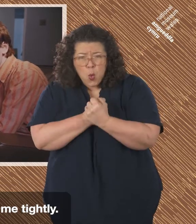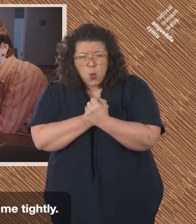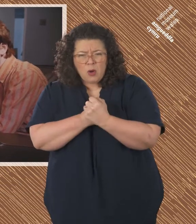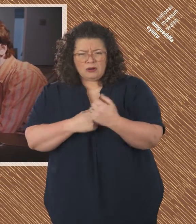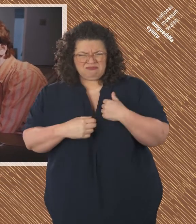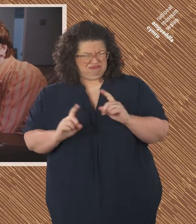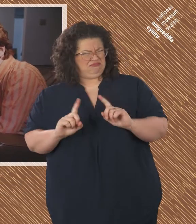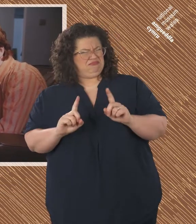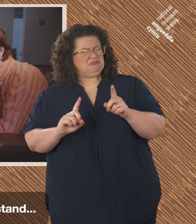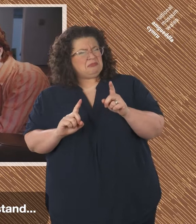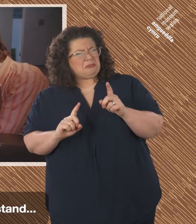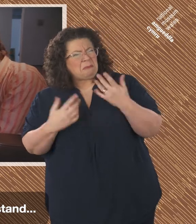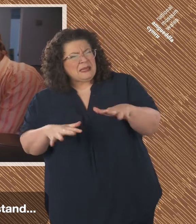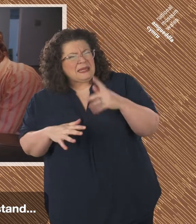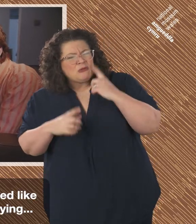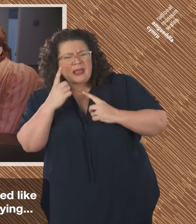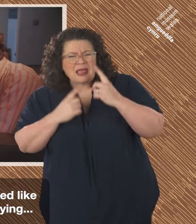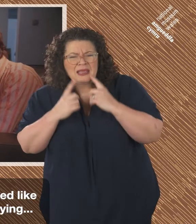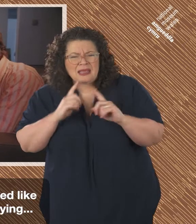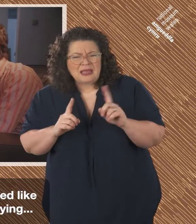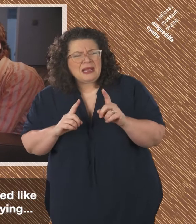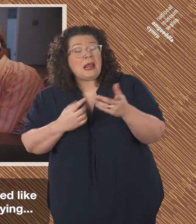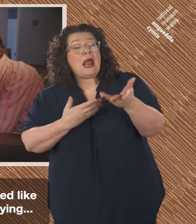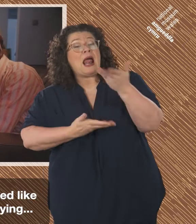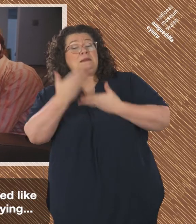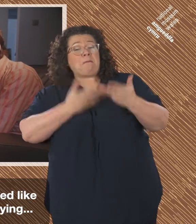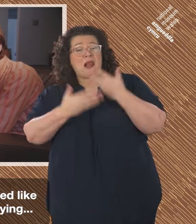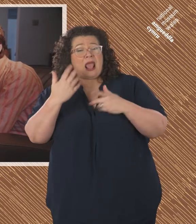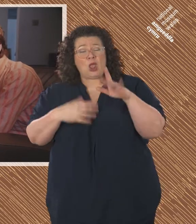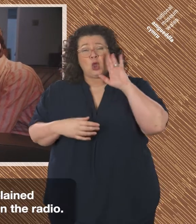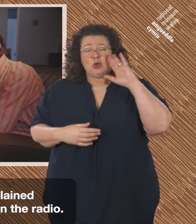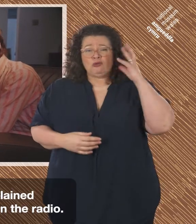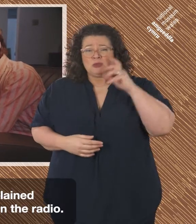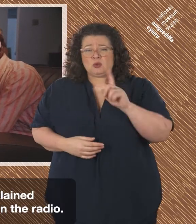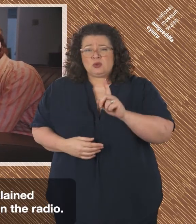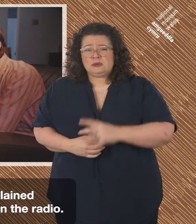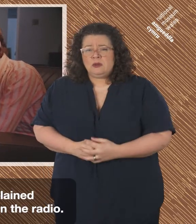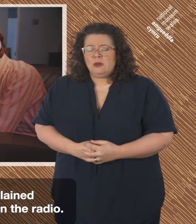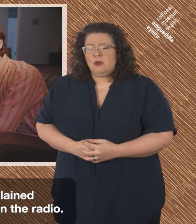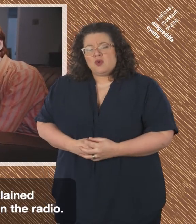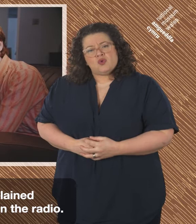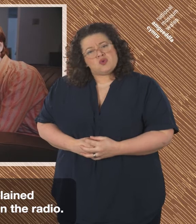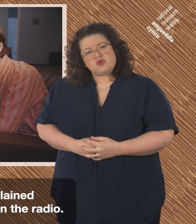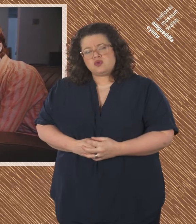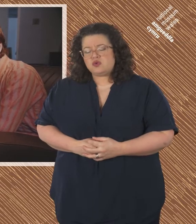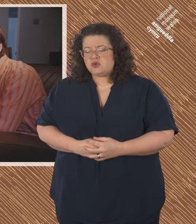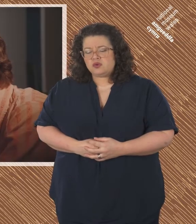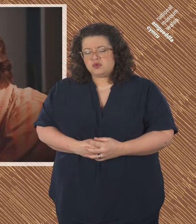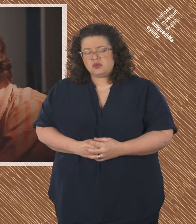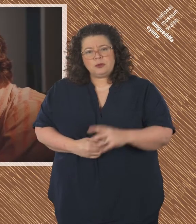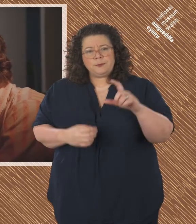tightly. I didn't understand why she looked like she'd been crying until she explained what she'd heard on the radio.